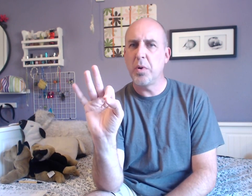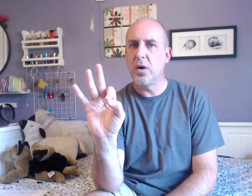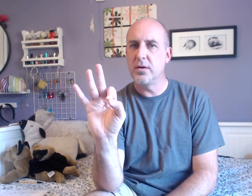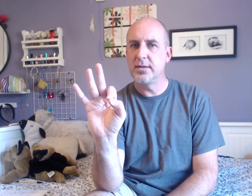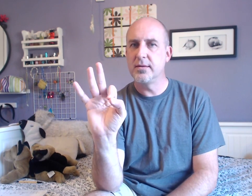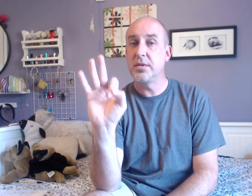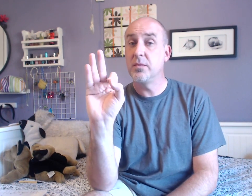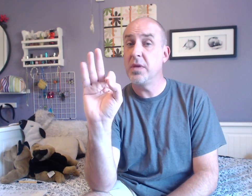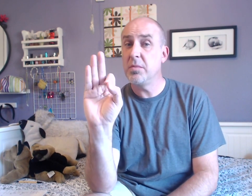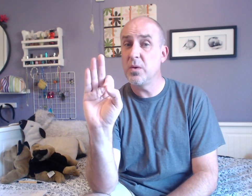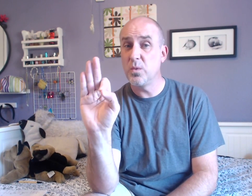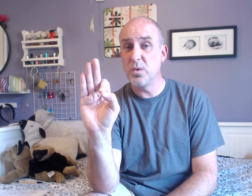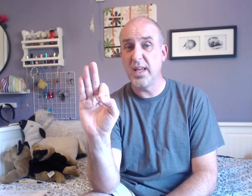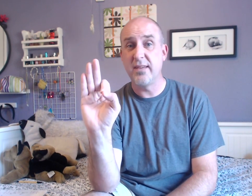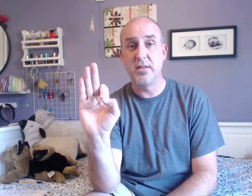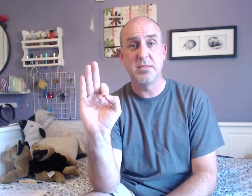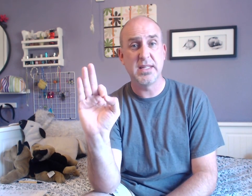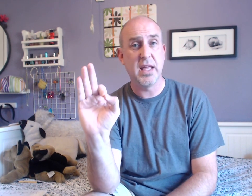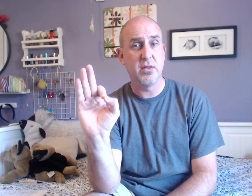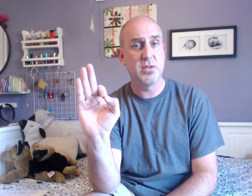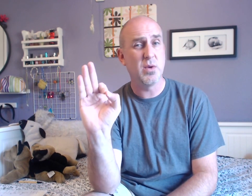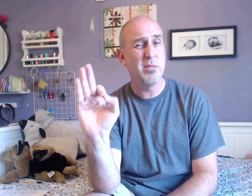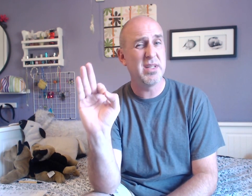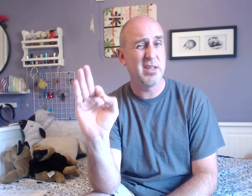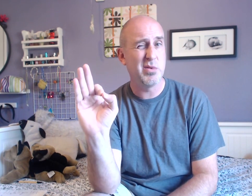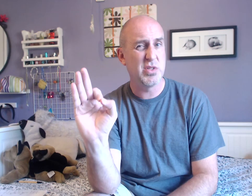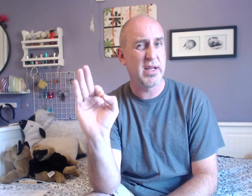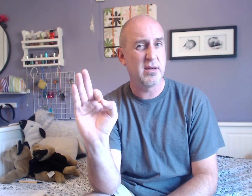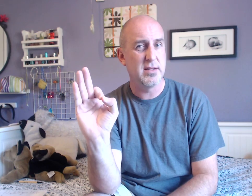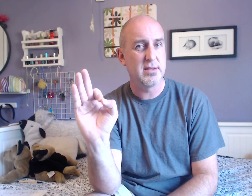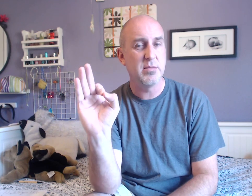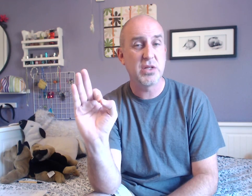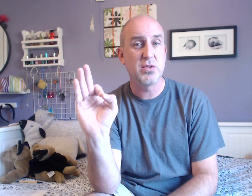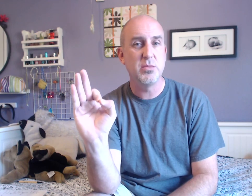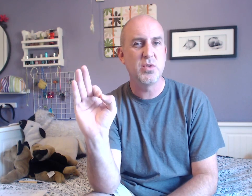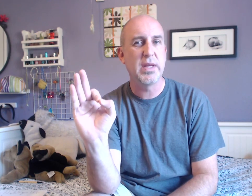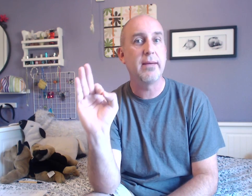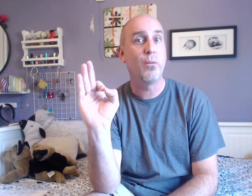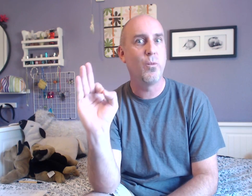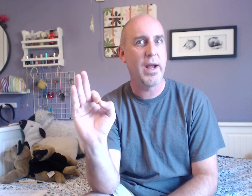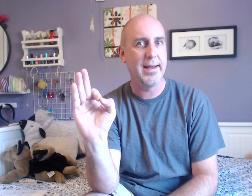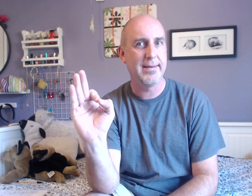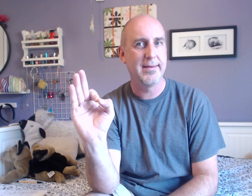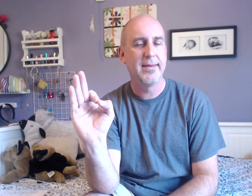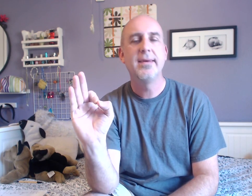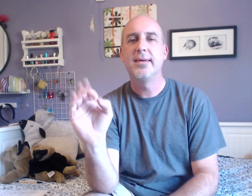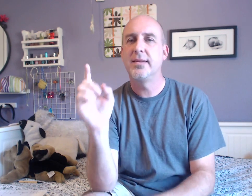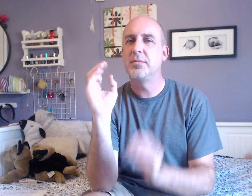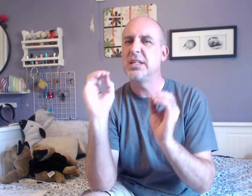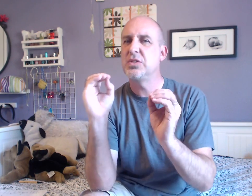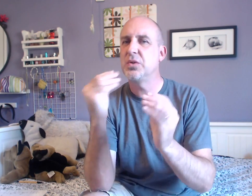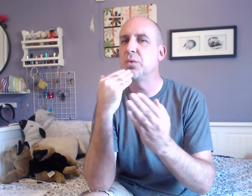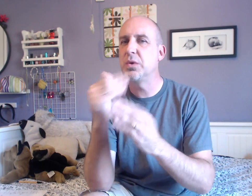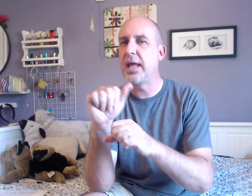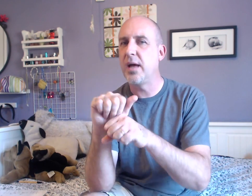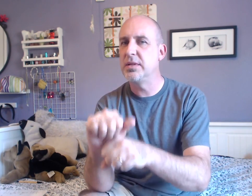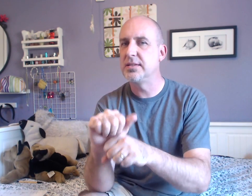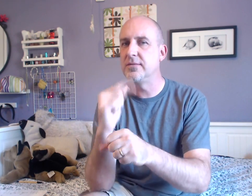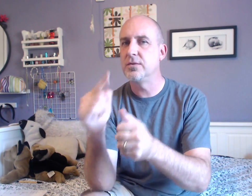apart, but there may be a rule to have them together, so I'm going to double check on this to make sure I'm doing it right, that I'm teaching you good habits the first